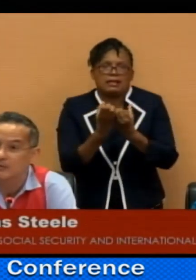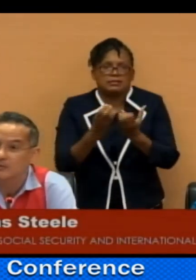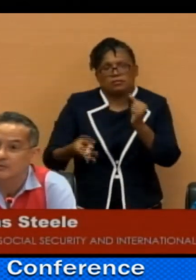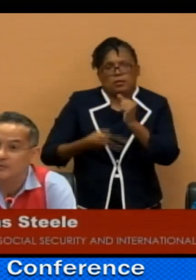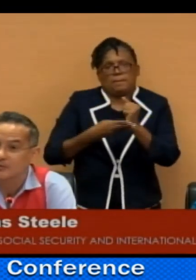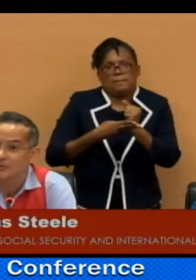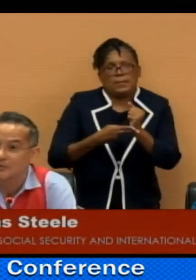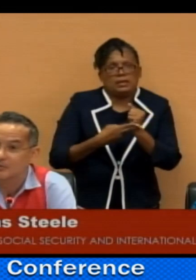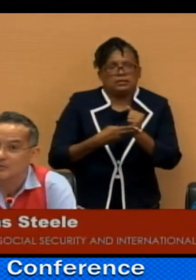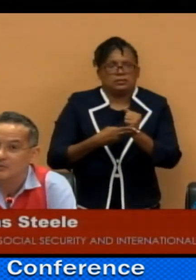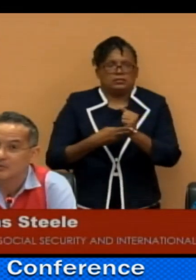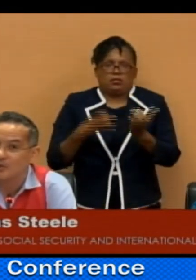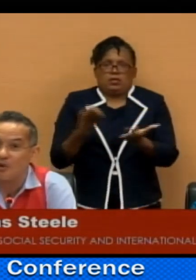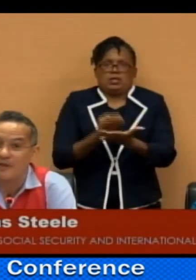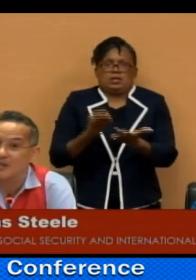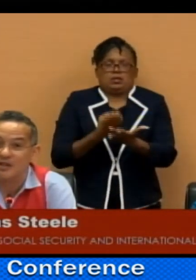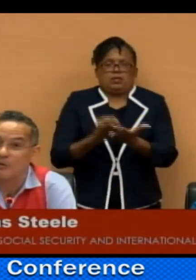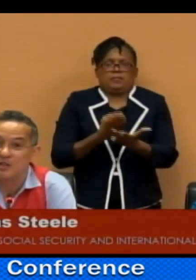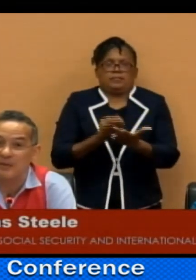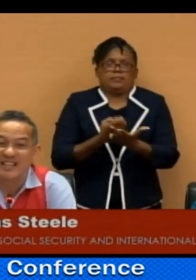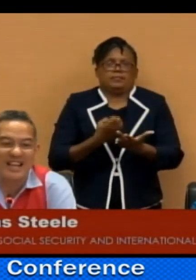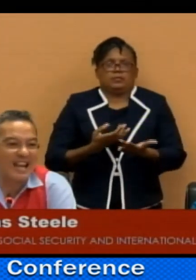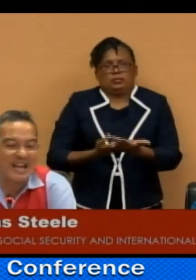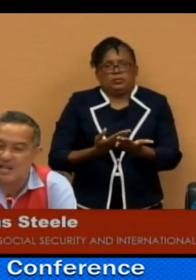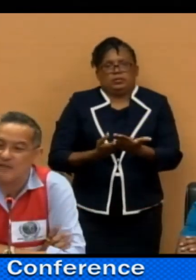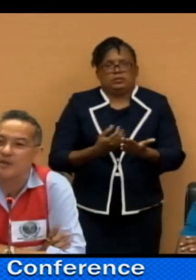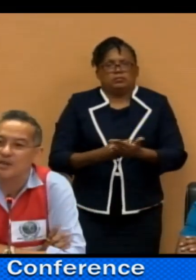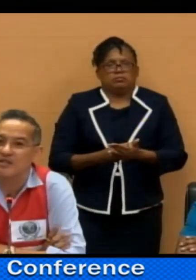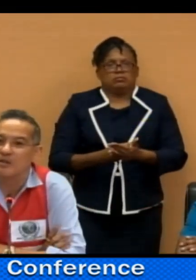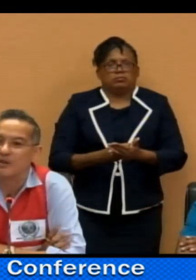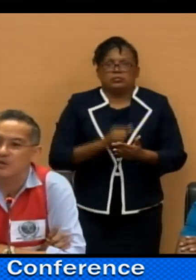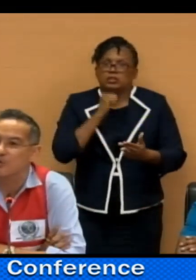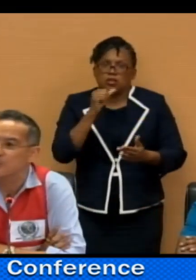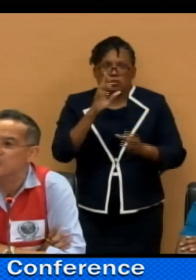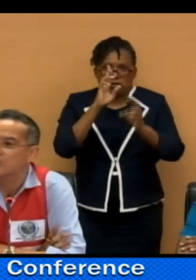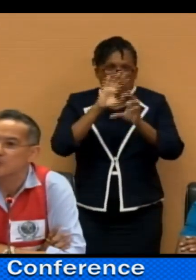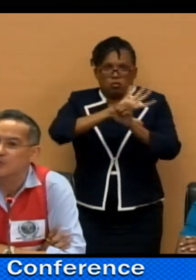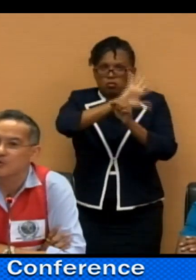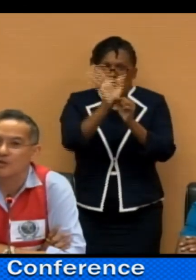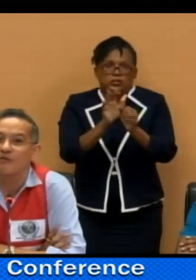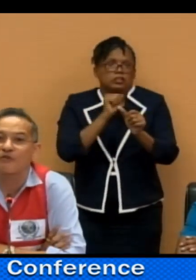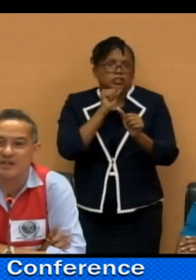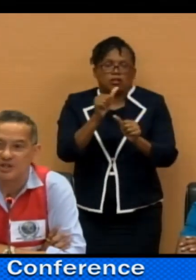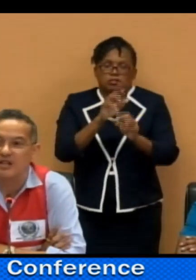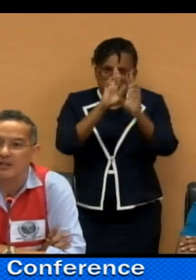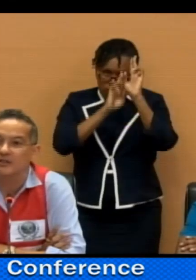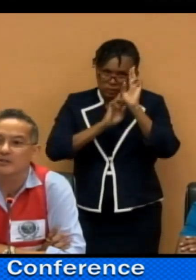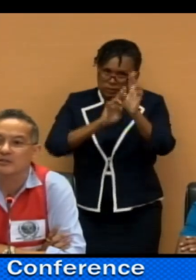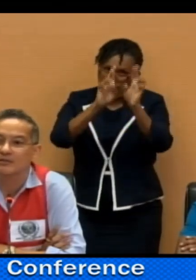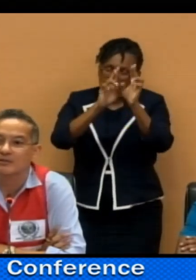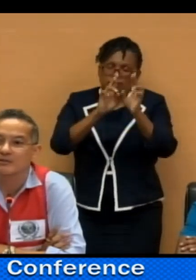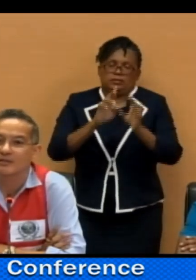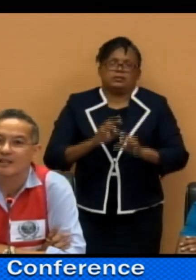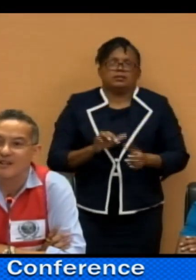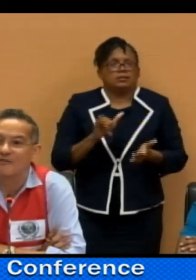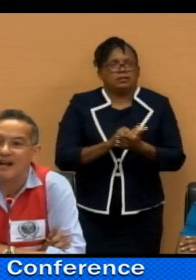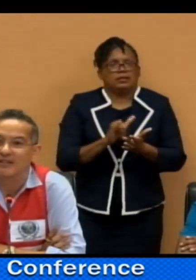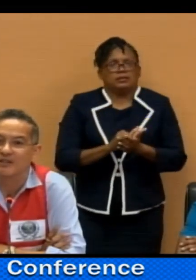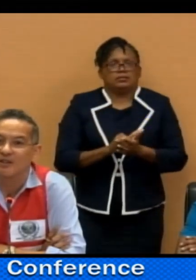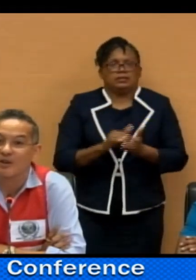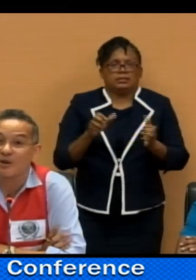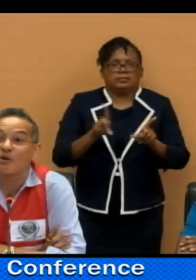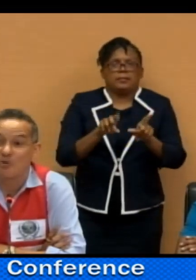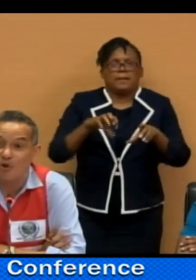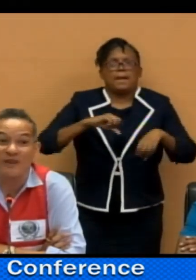account. COVID does not respect any of the things that we choose to differentiate us. In